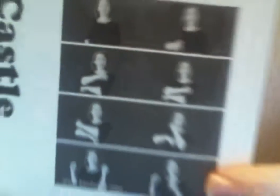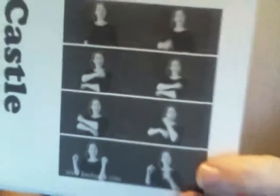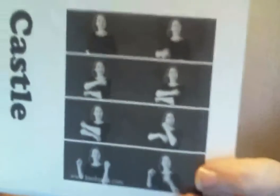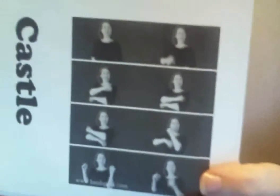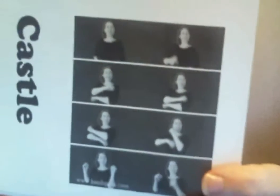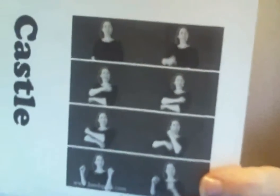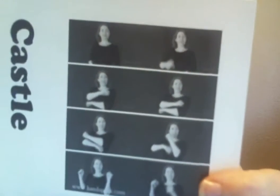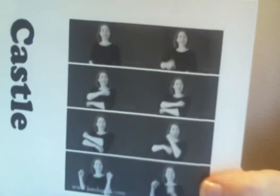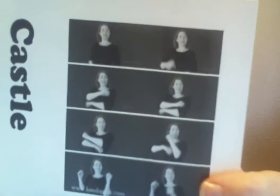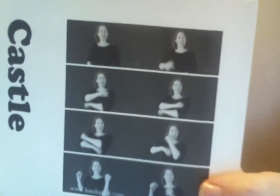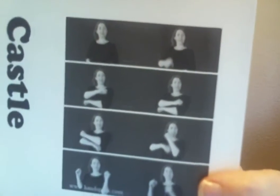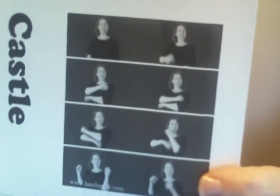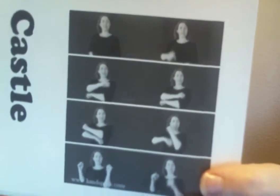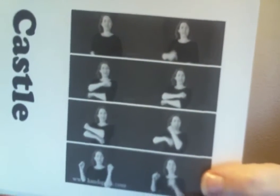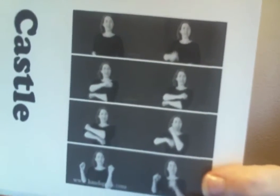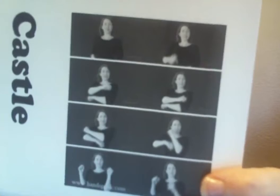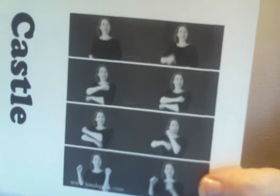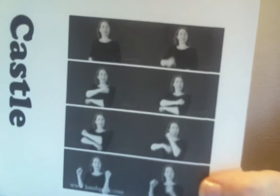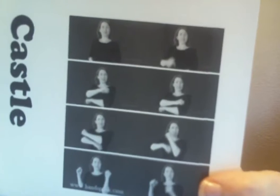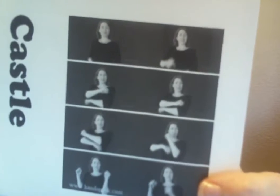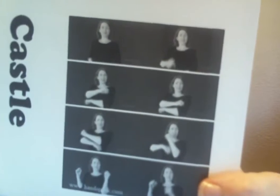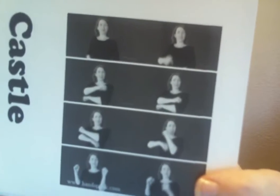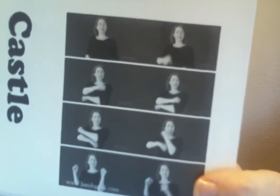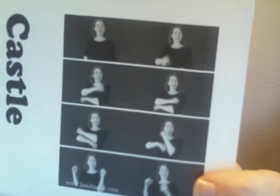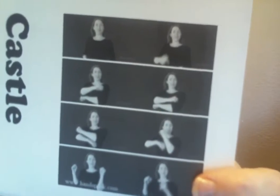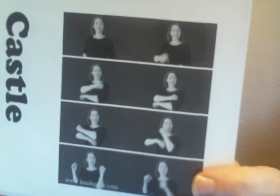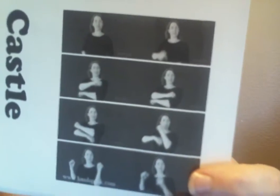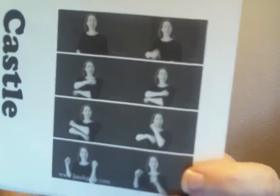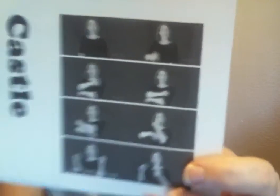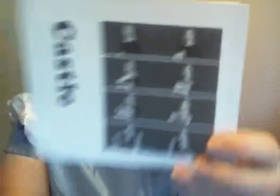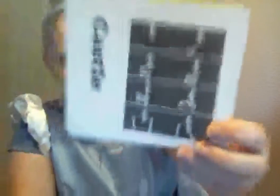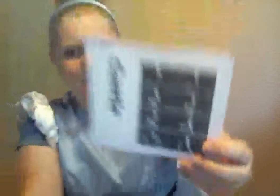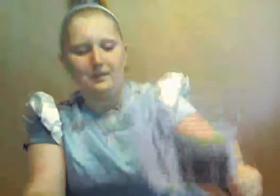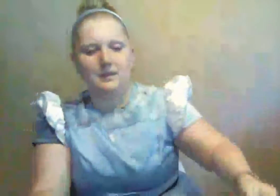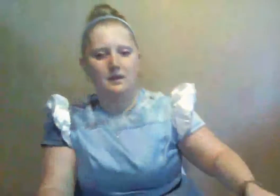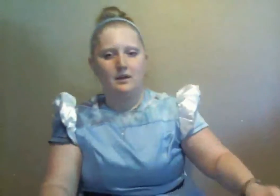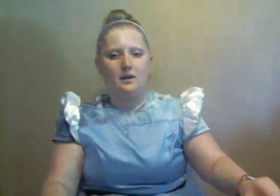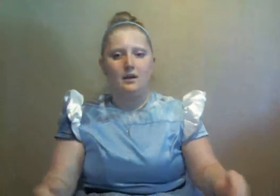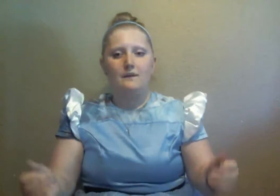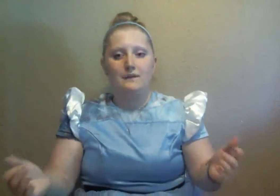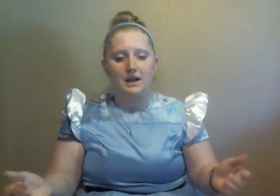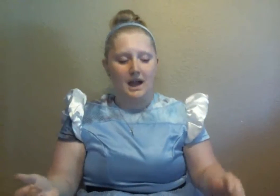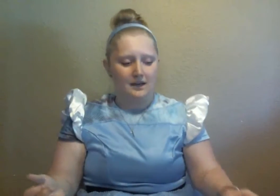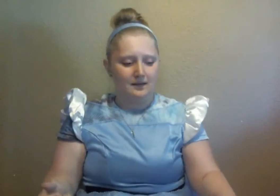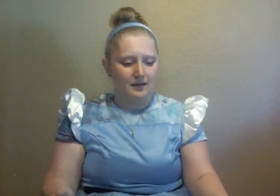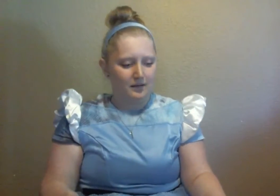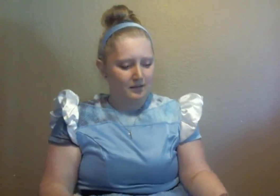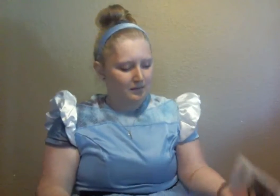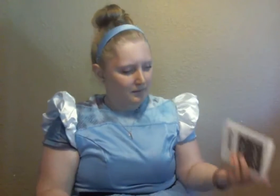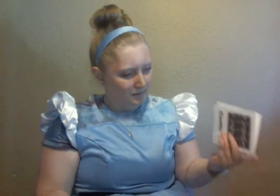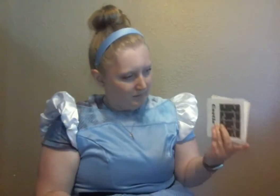So, let's look at this. So, for castle,